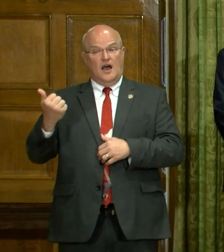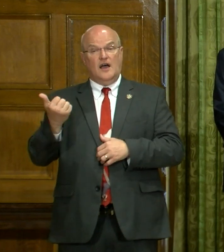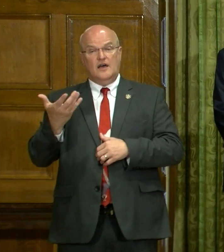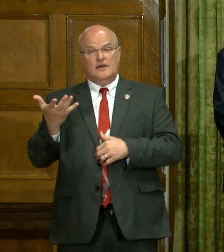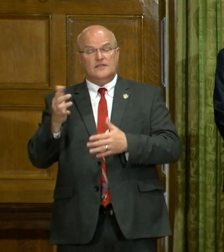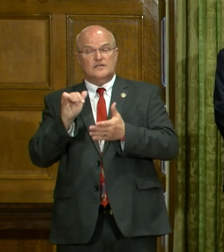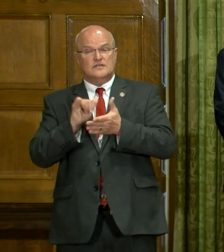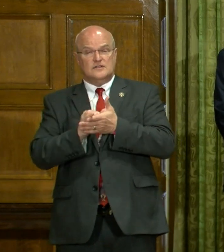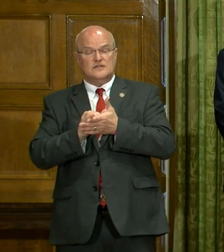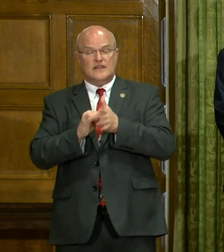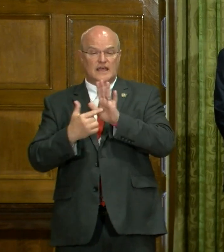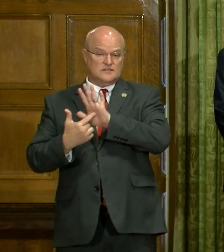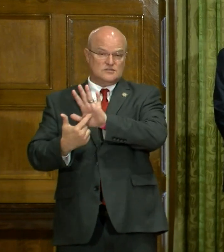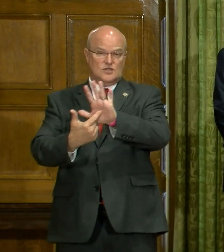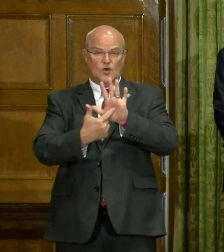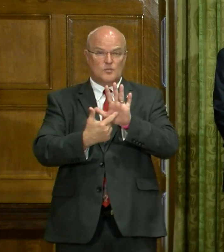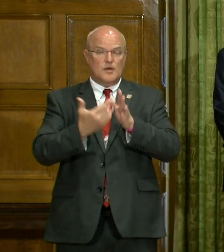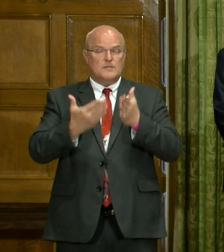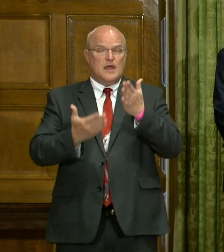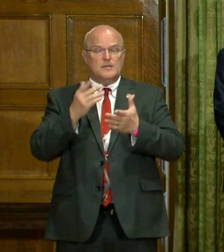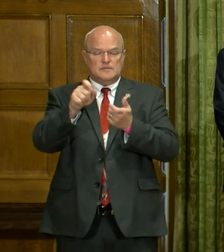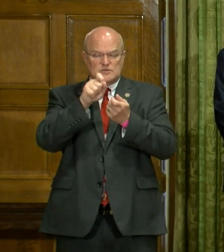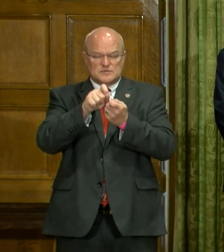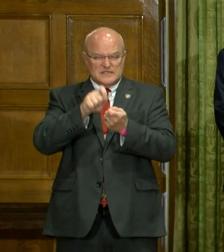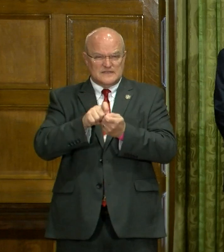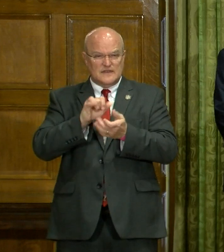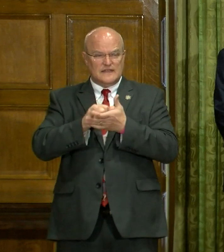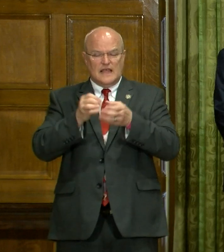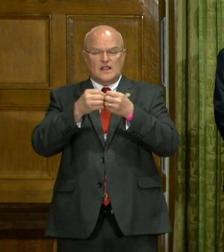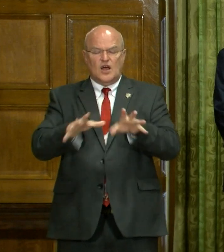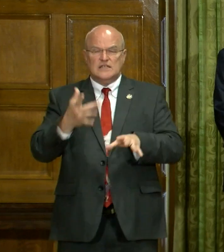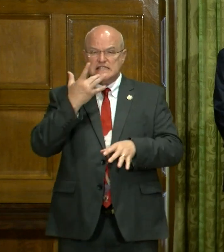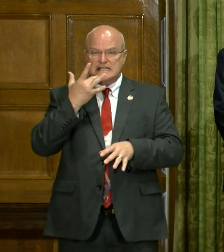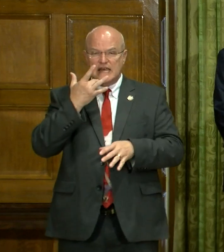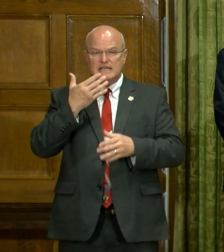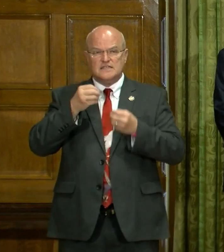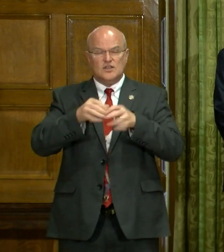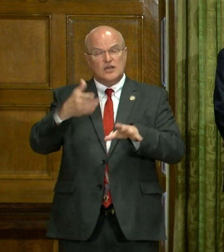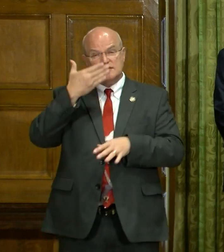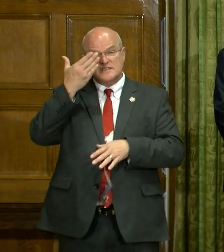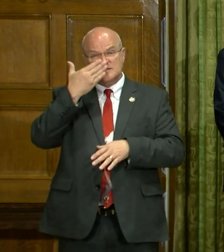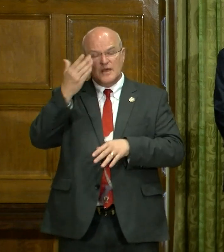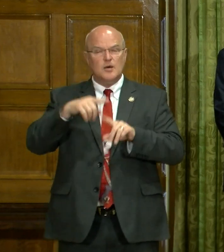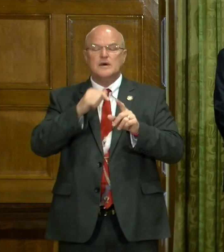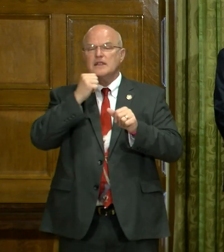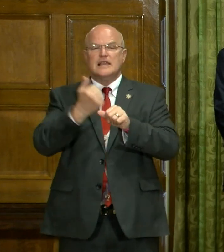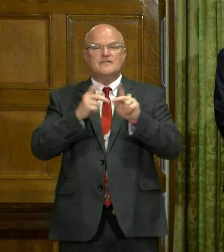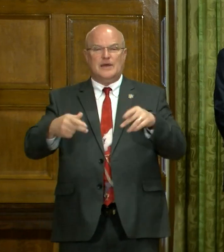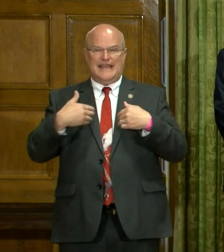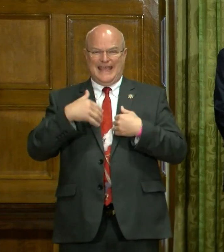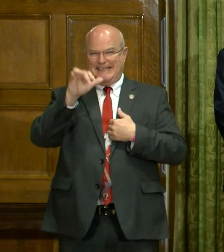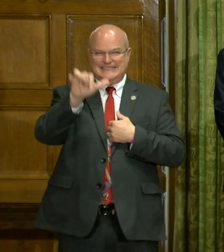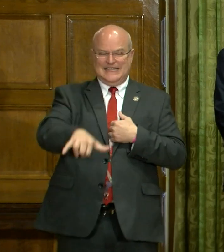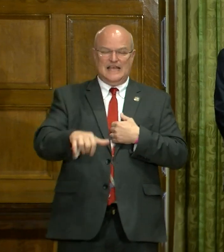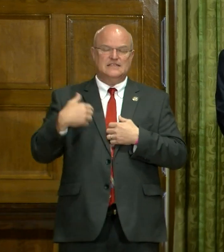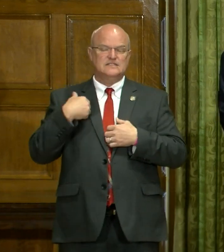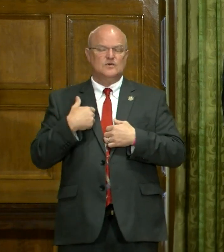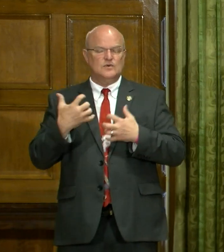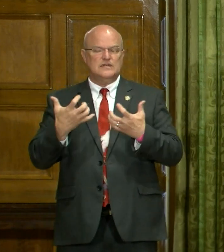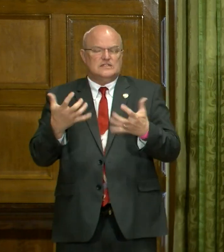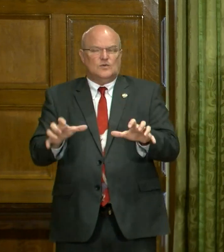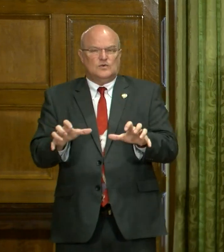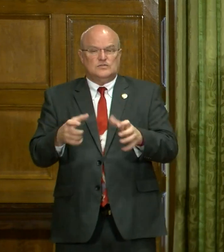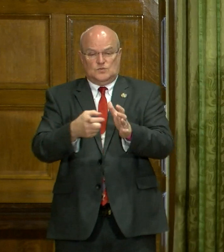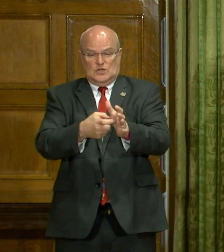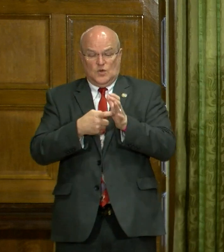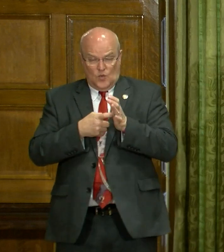symptoms that are maybe somewhat more specific, that loss of taste and smell, but certainly not everyone has that. So we don't